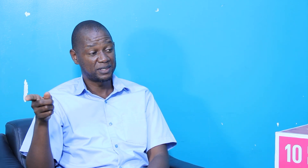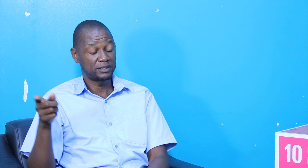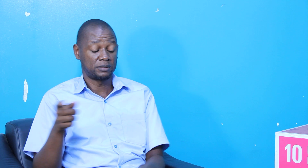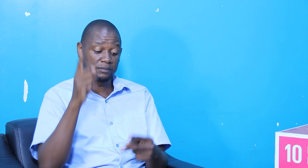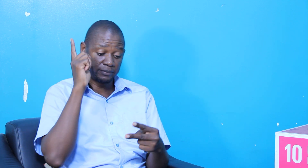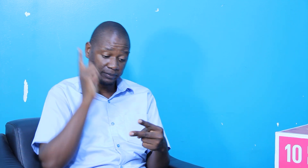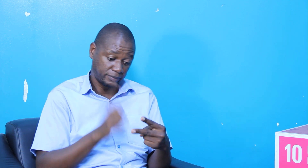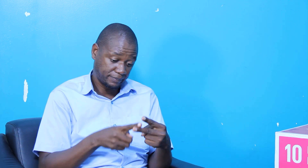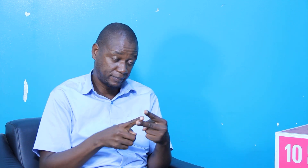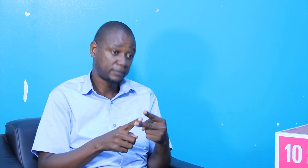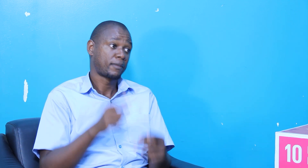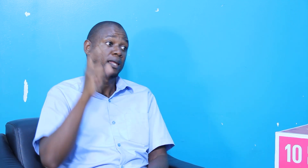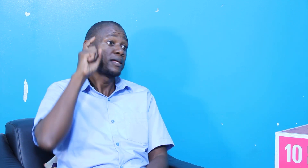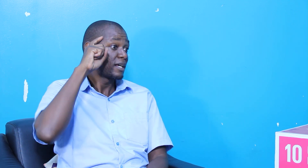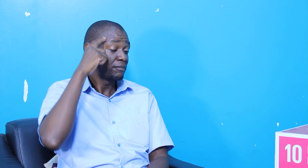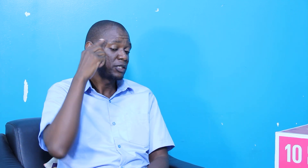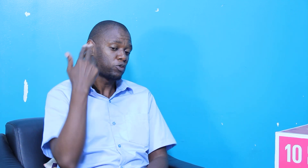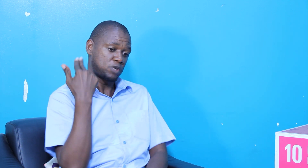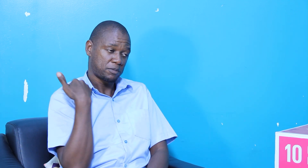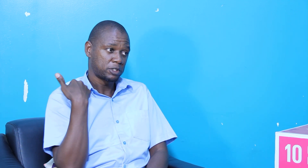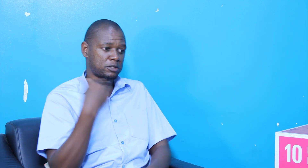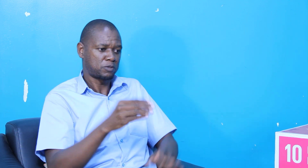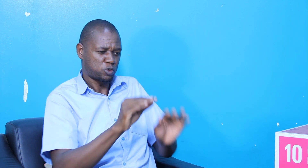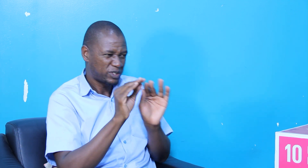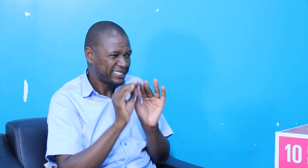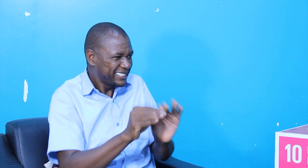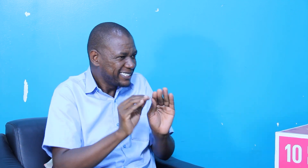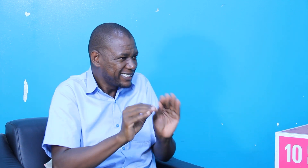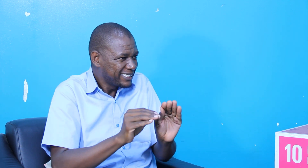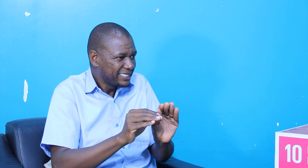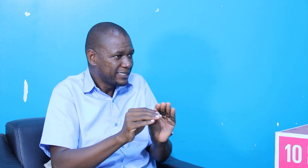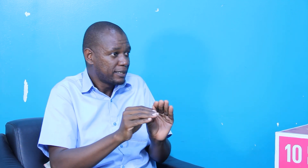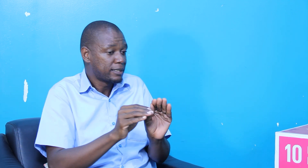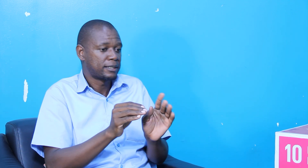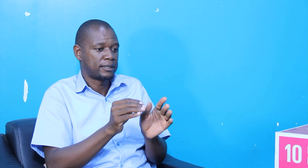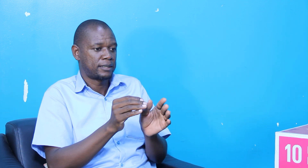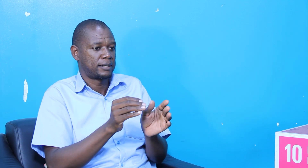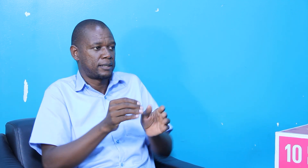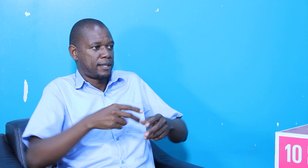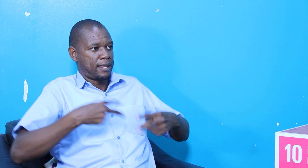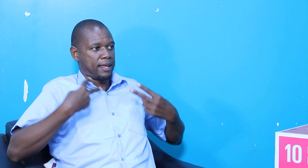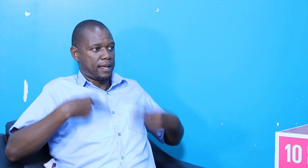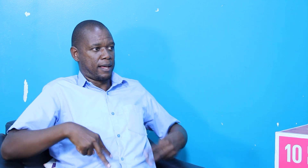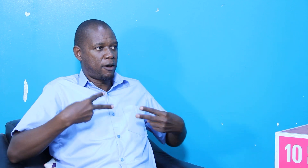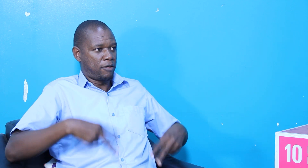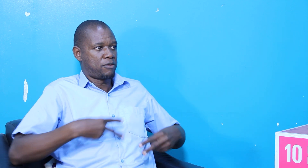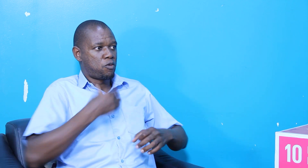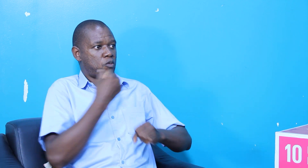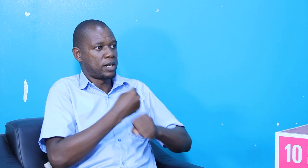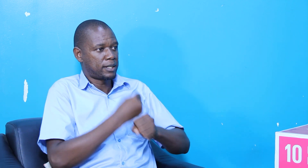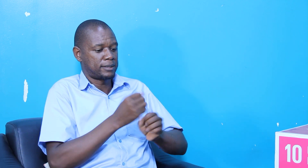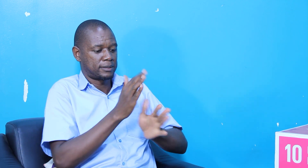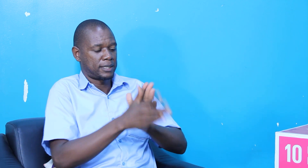sector, in every health facility. The government is responsible to appoint an interpreter there. The government